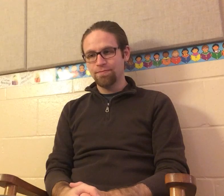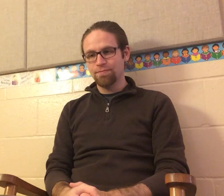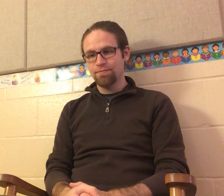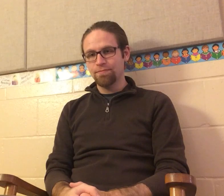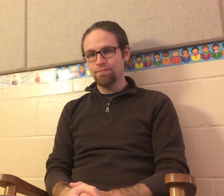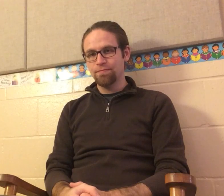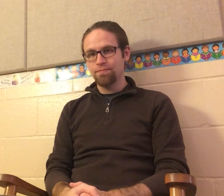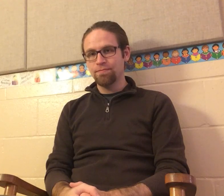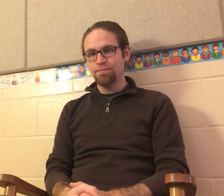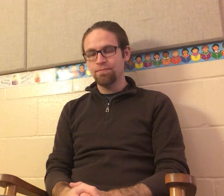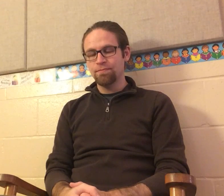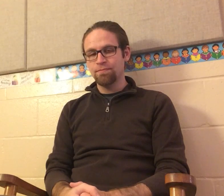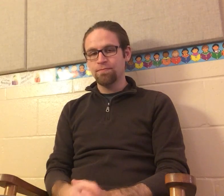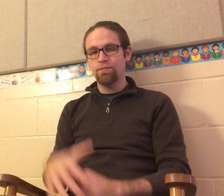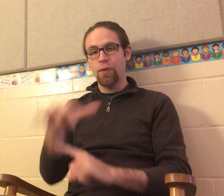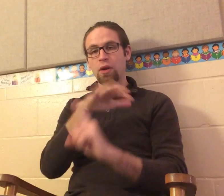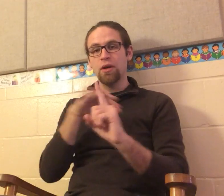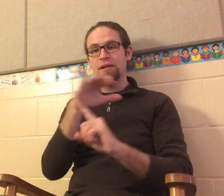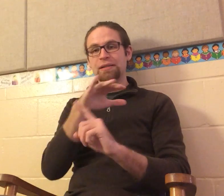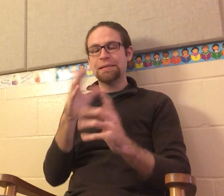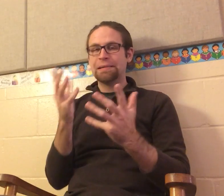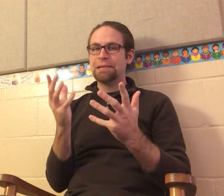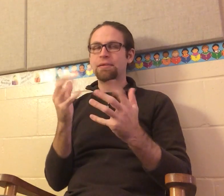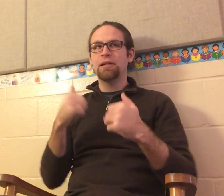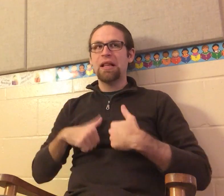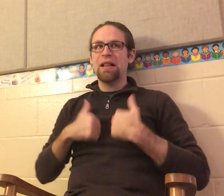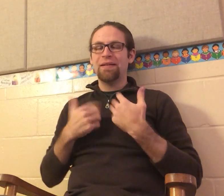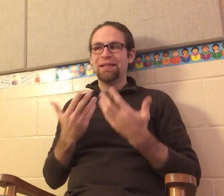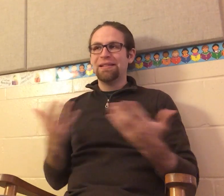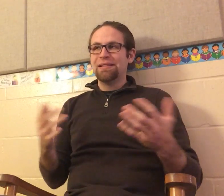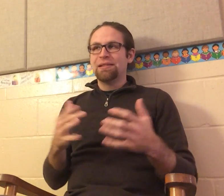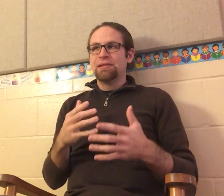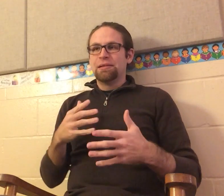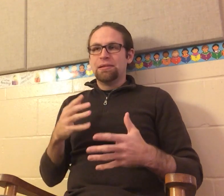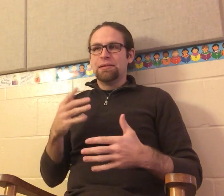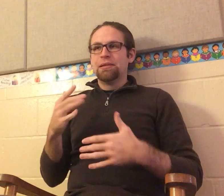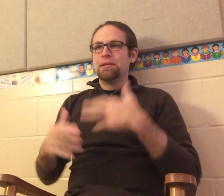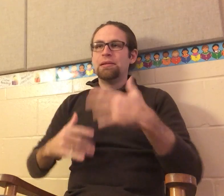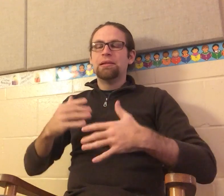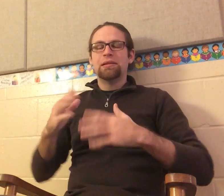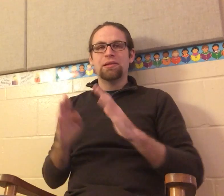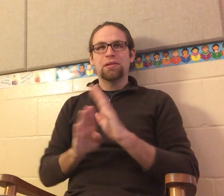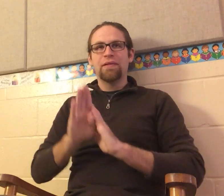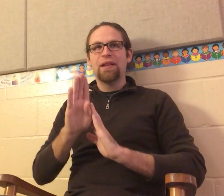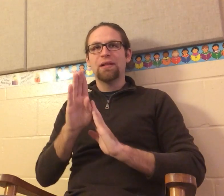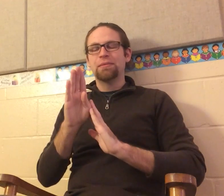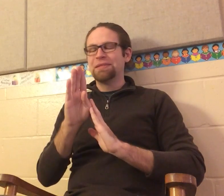Because conditions are less favorable for living things in winter, growth and development slows down and even stops.